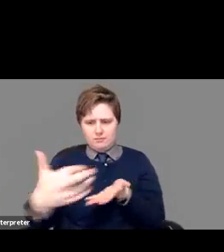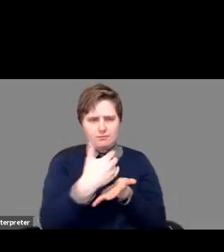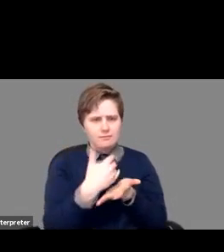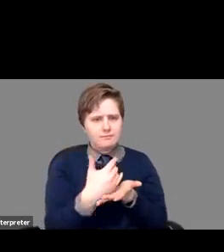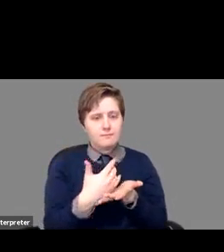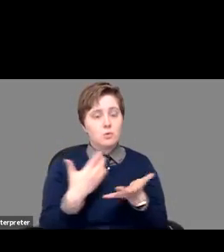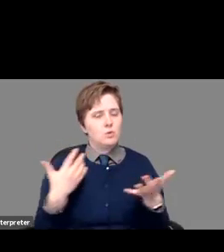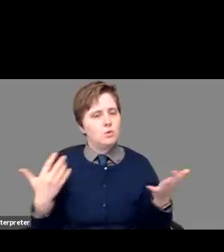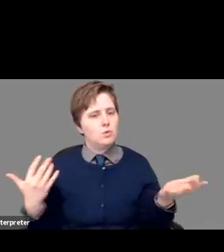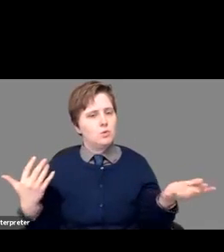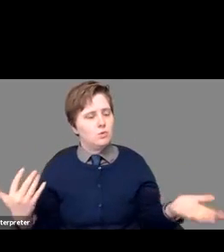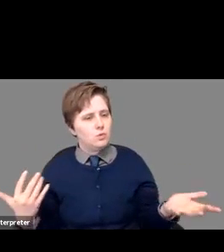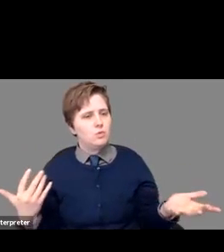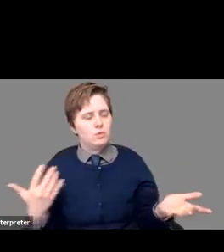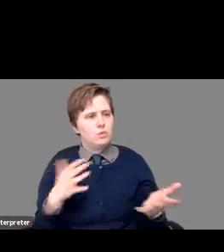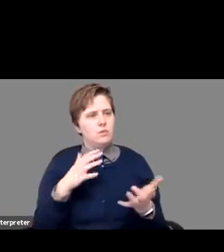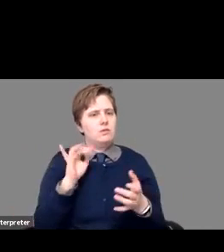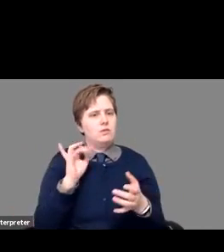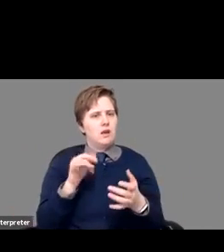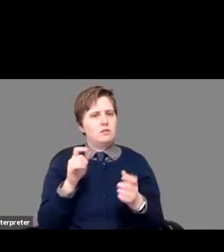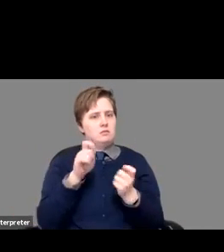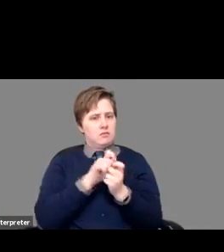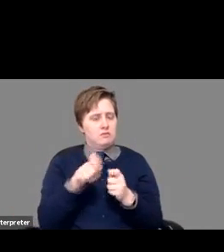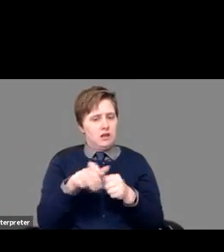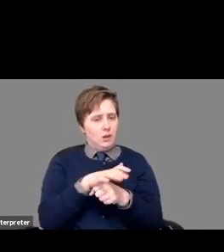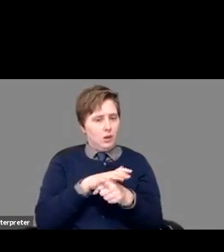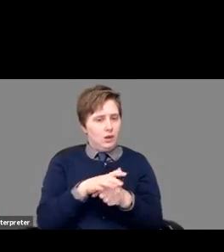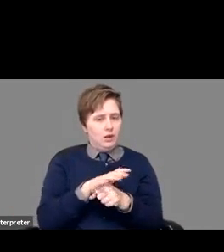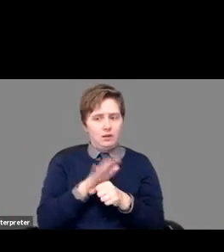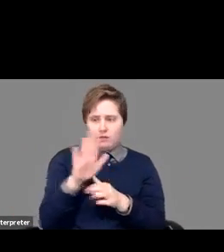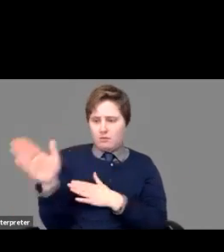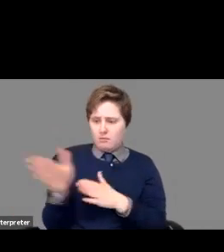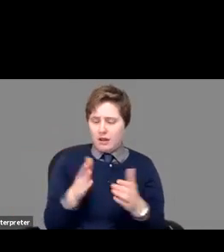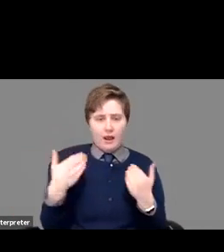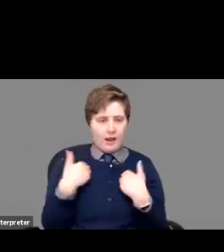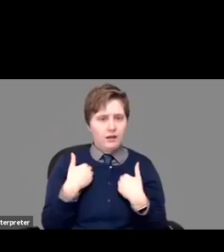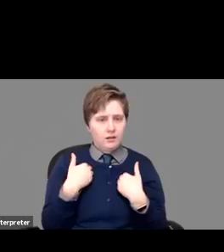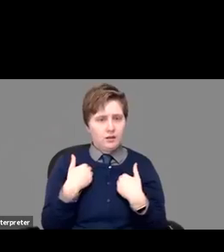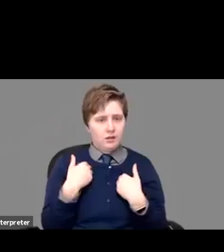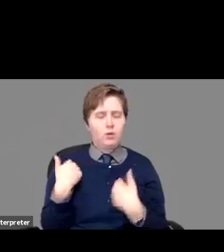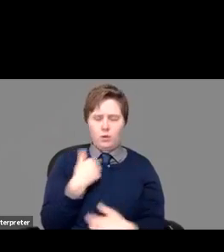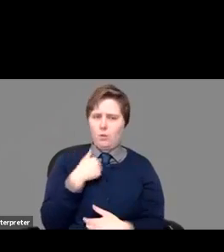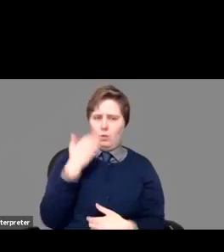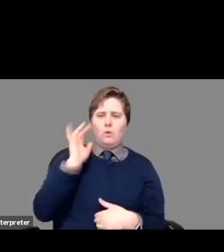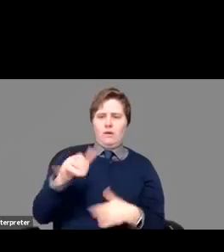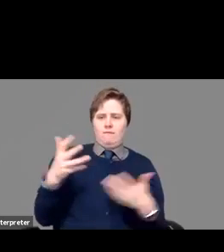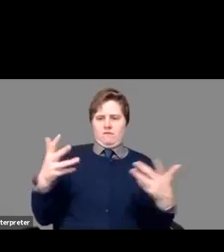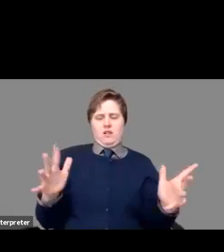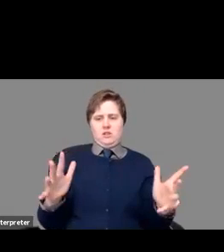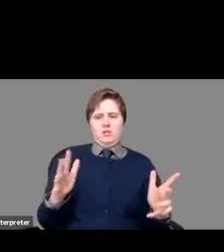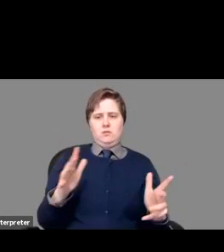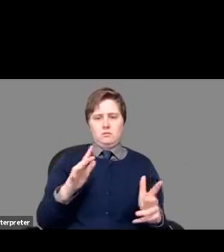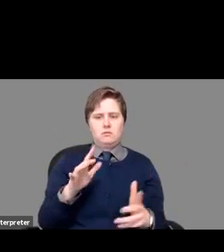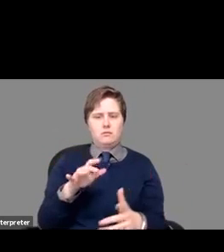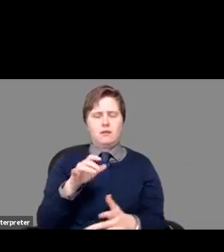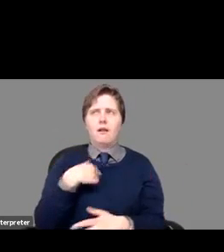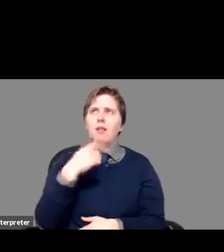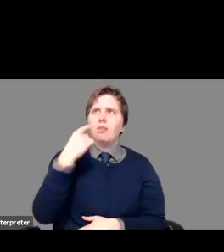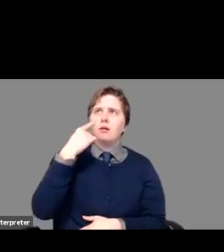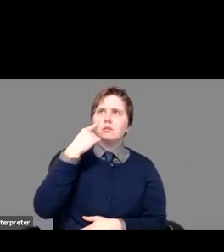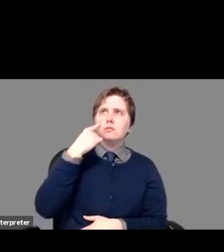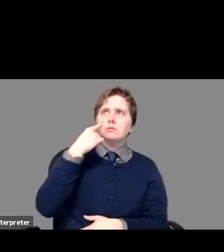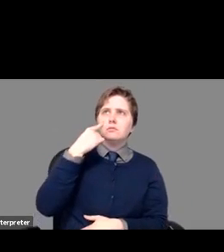is in a location that's in their plan. And we knew that. Actually, it was, I believe, in